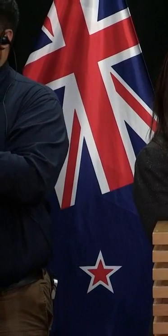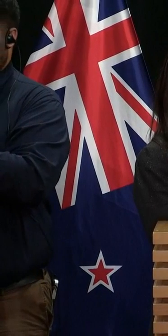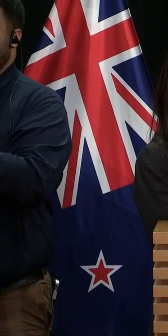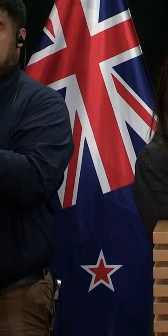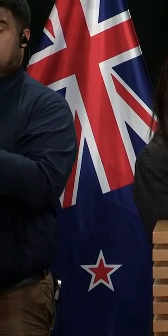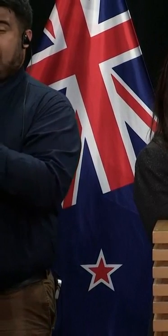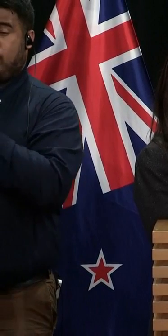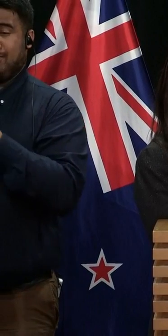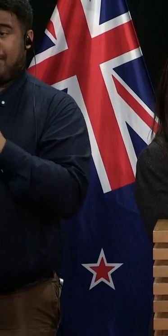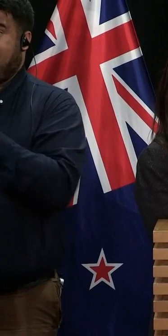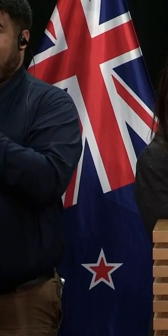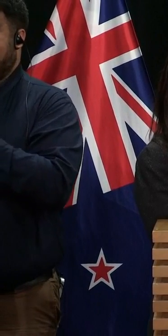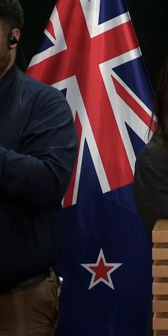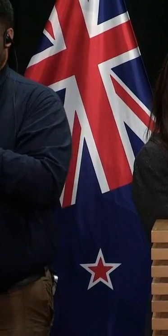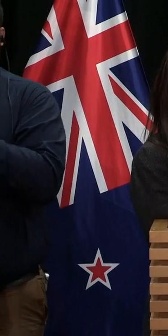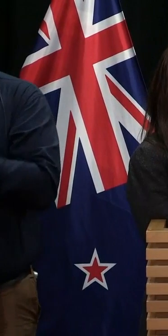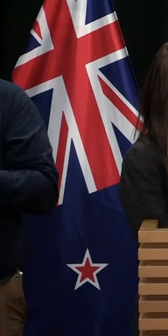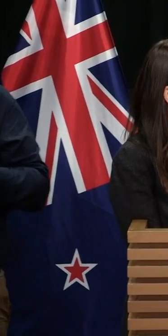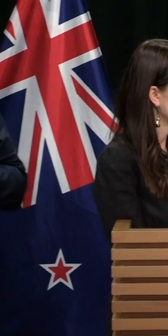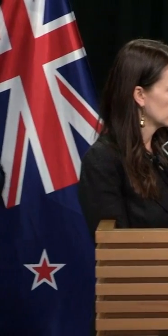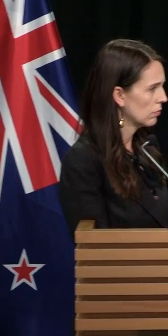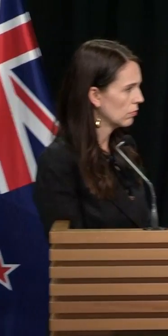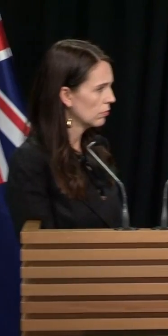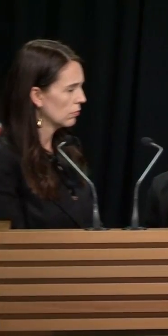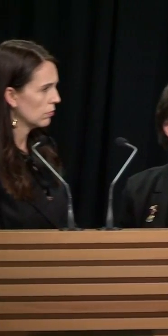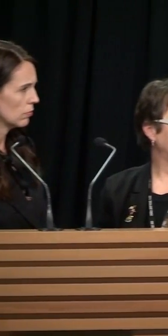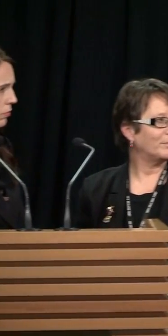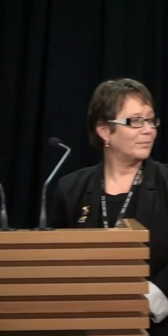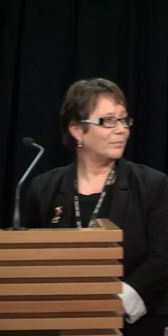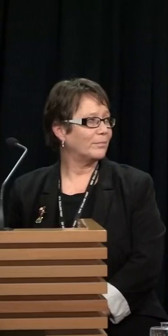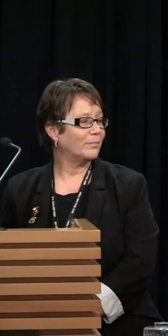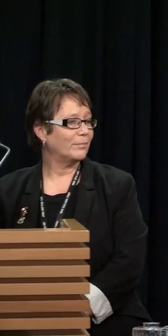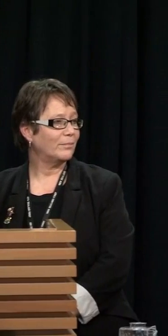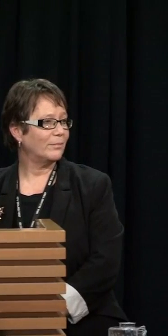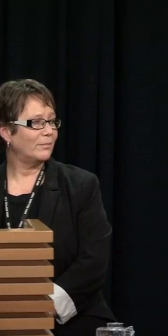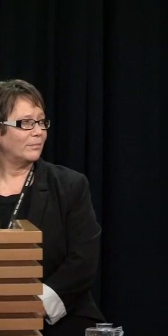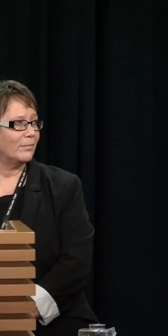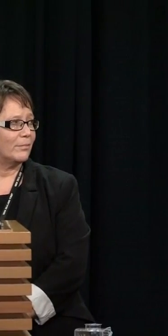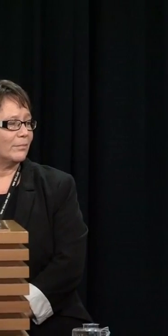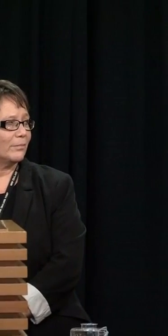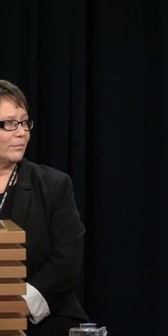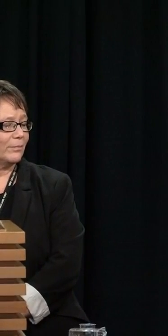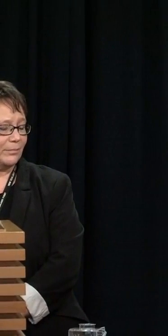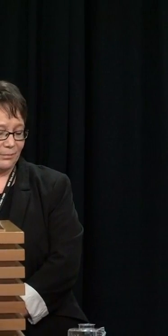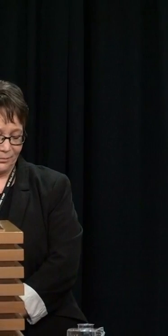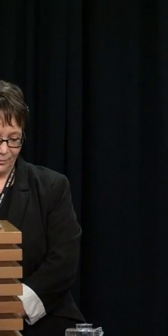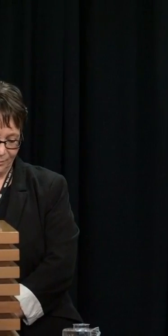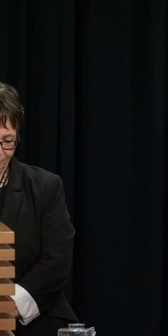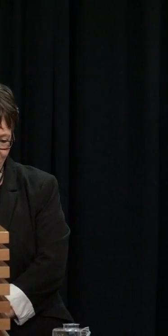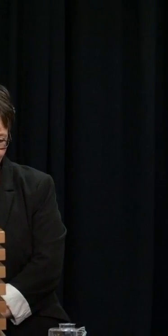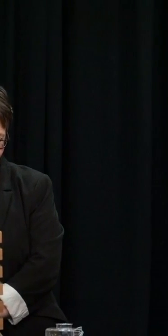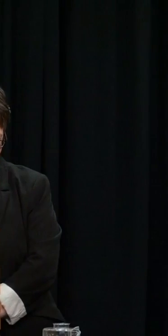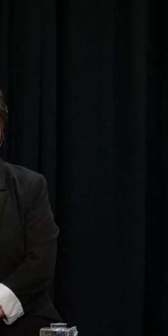in many cases no longer with us? We'll just have to see how that plays out. There will